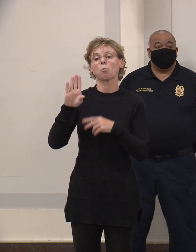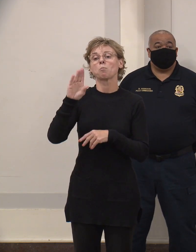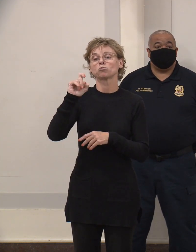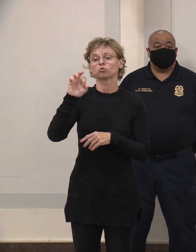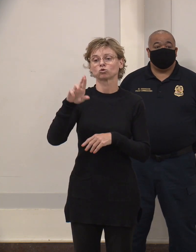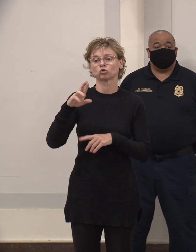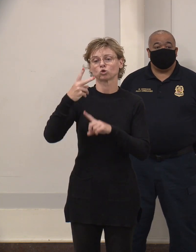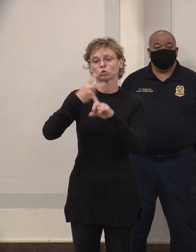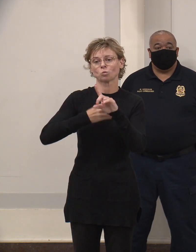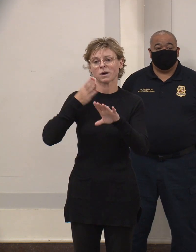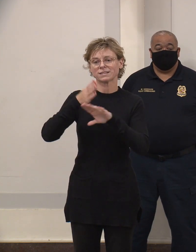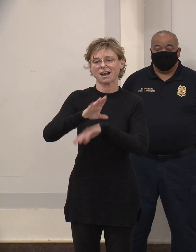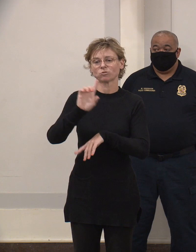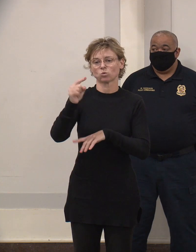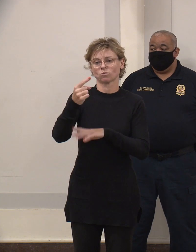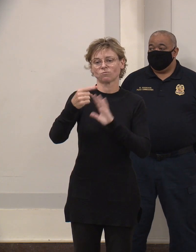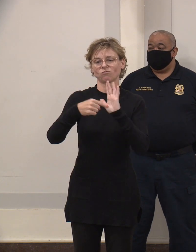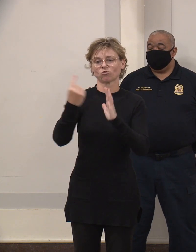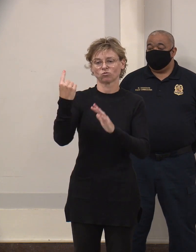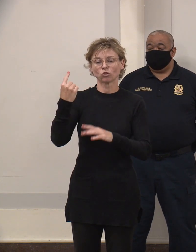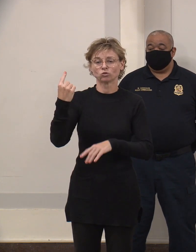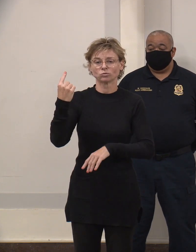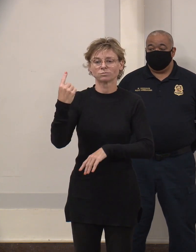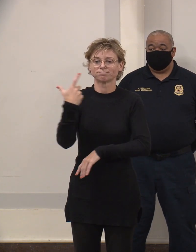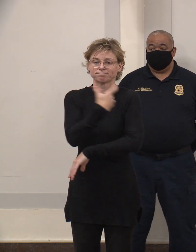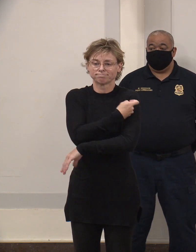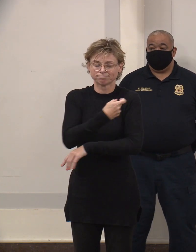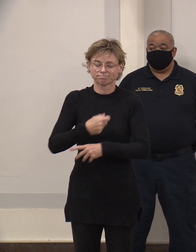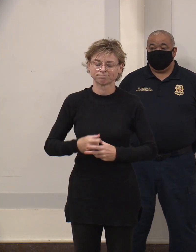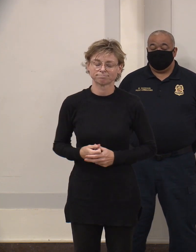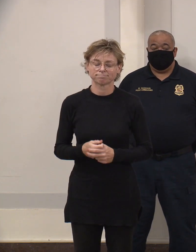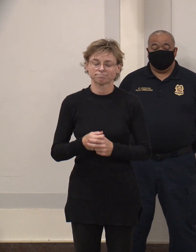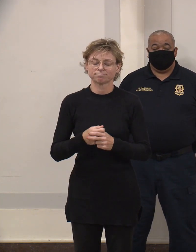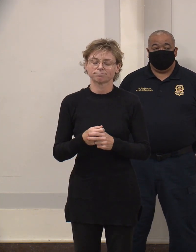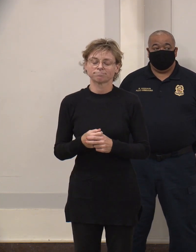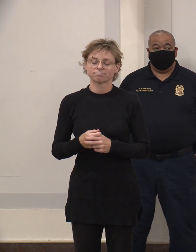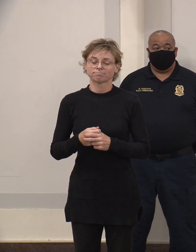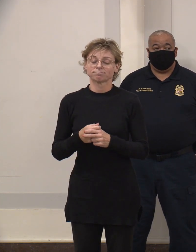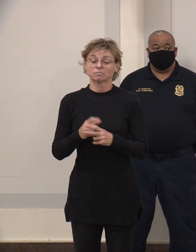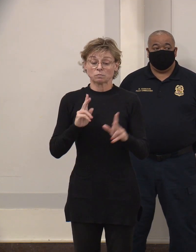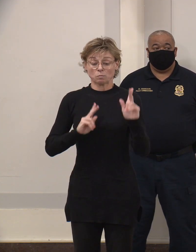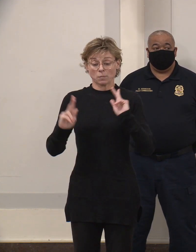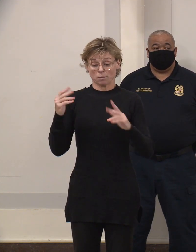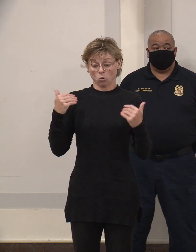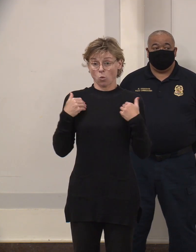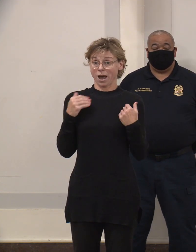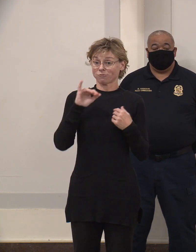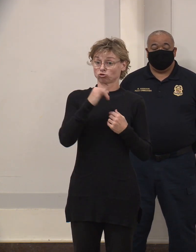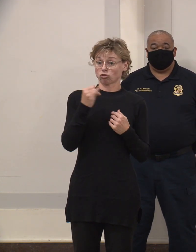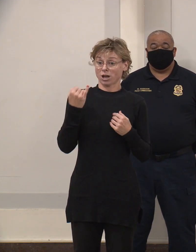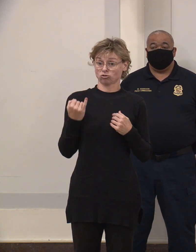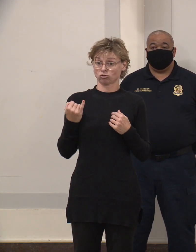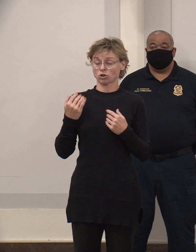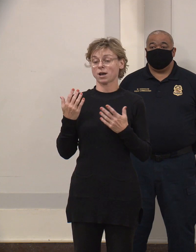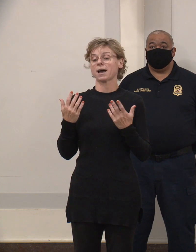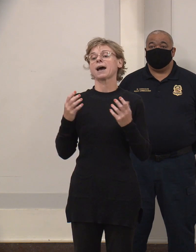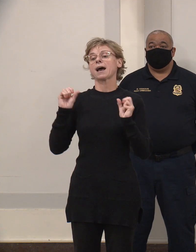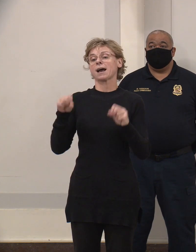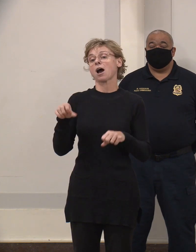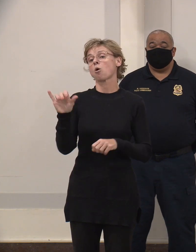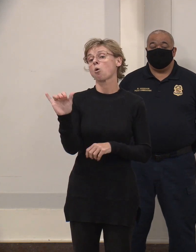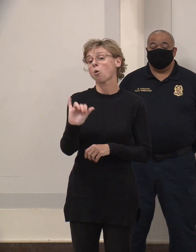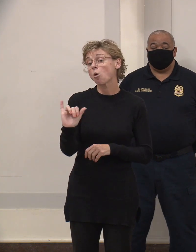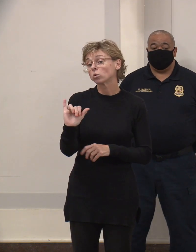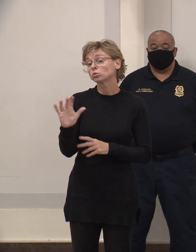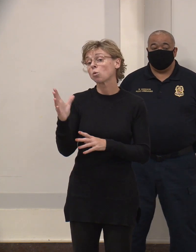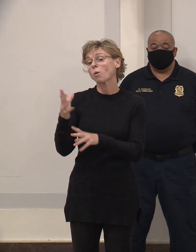months after the single J&J dose. Individuals vaccinated with J&J might alternatively receive the Moderna or Pfizer